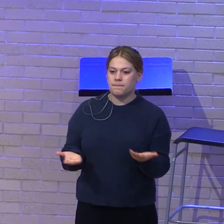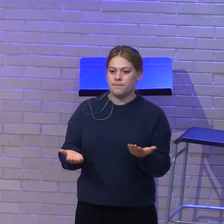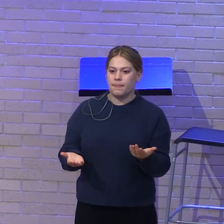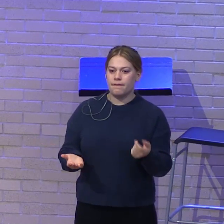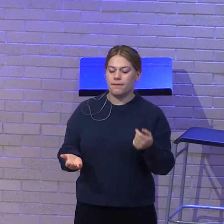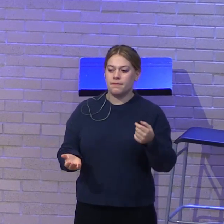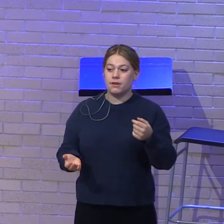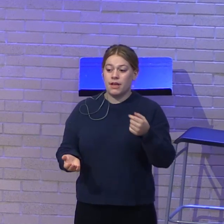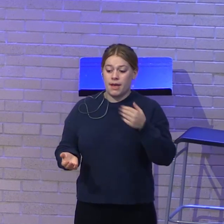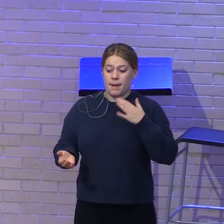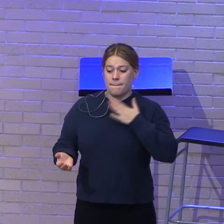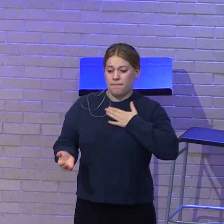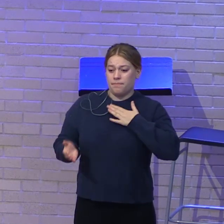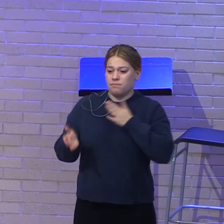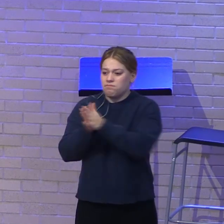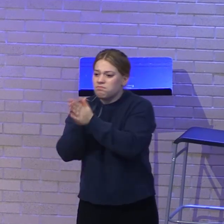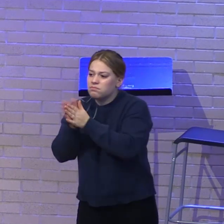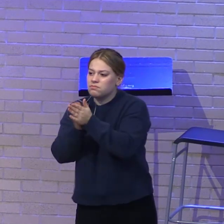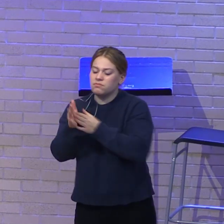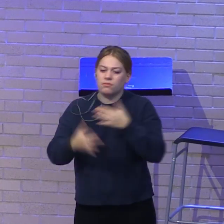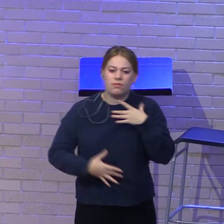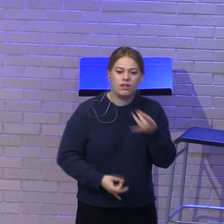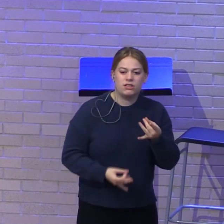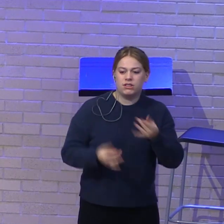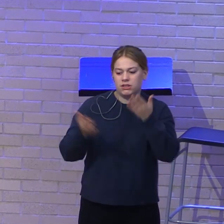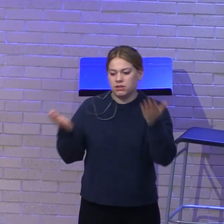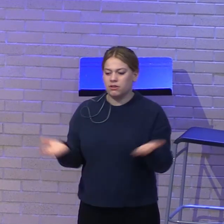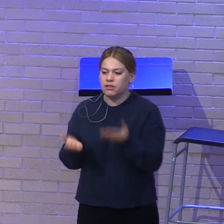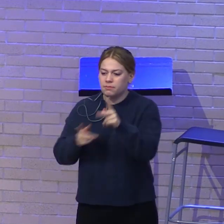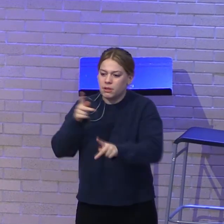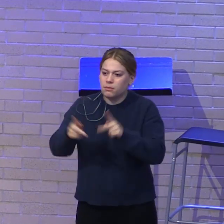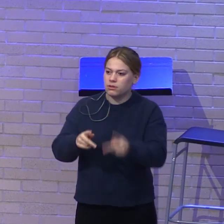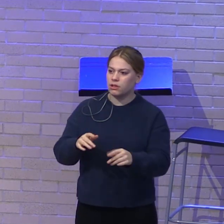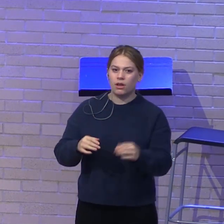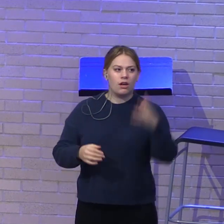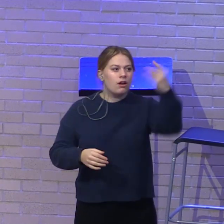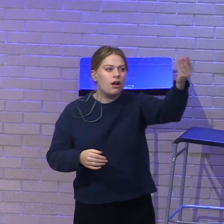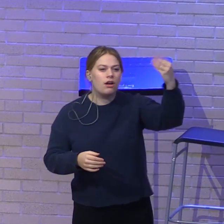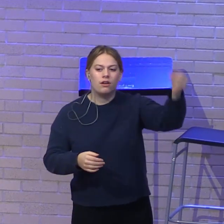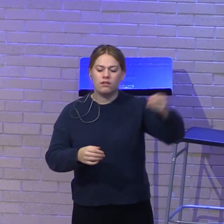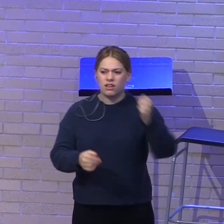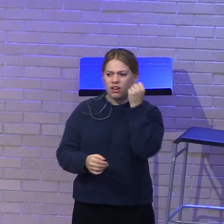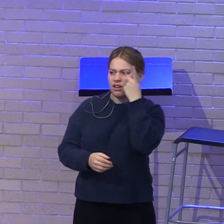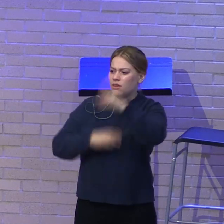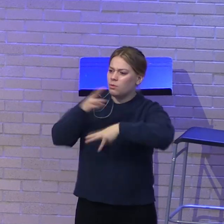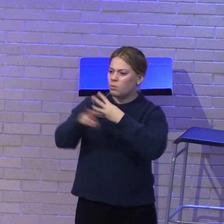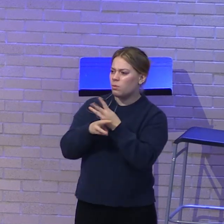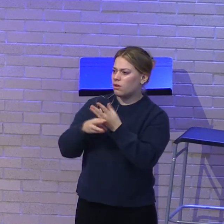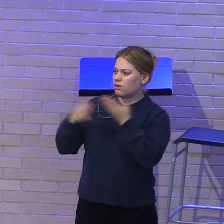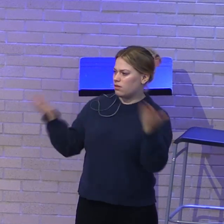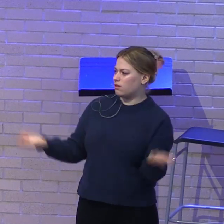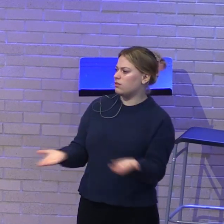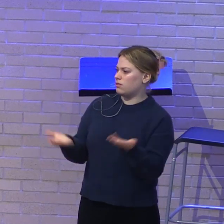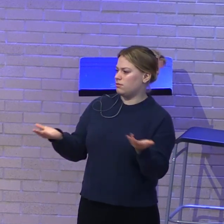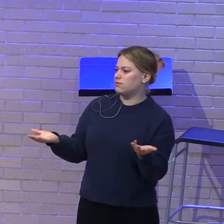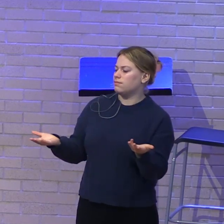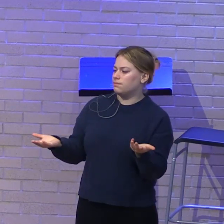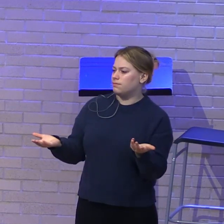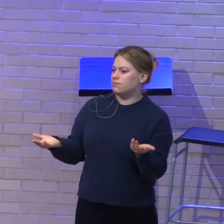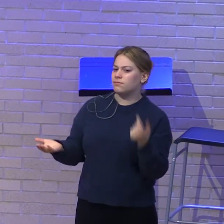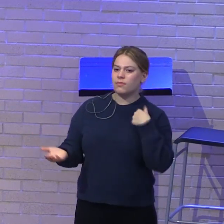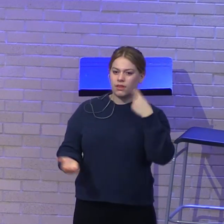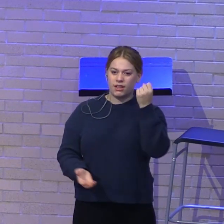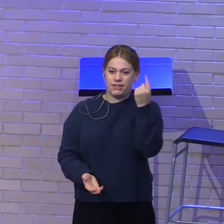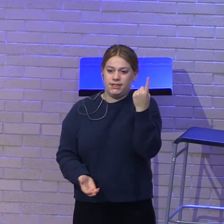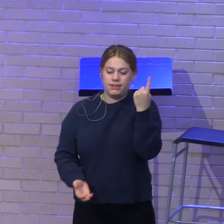and my interests to encourage other people to get out and understand more about the world around them. I understand that it can